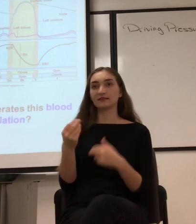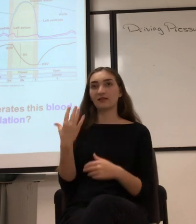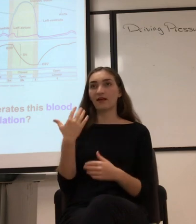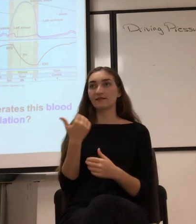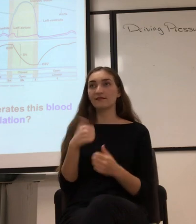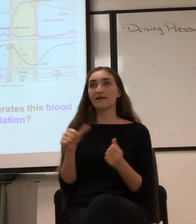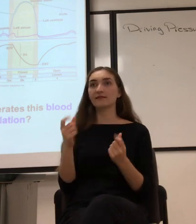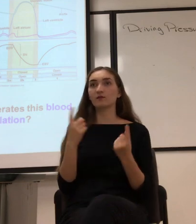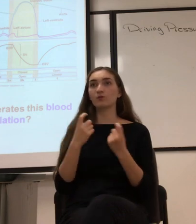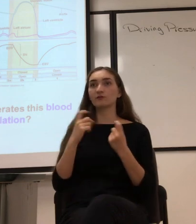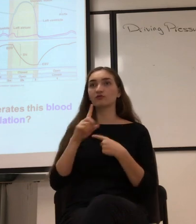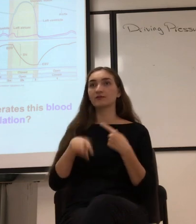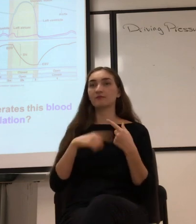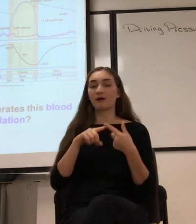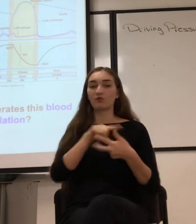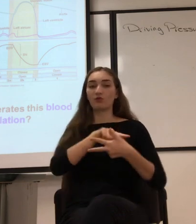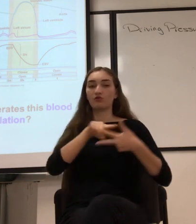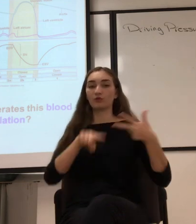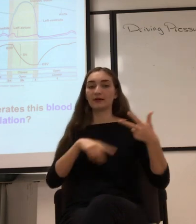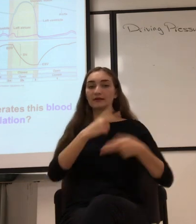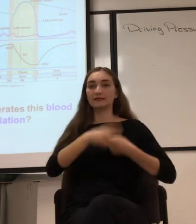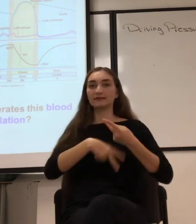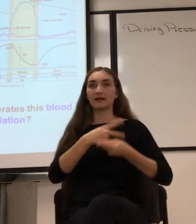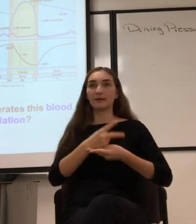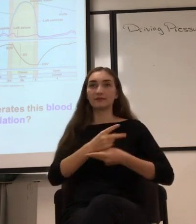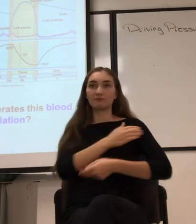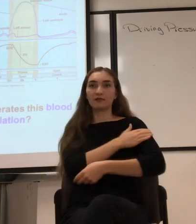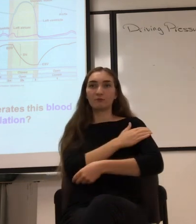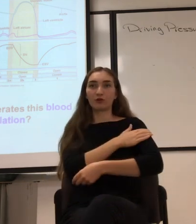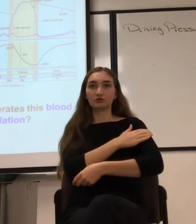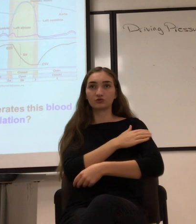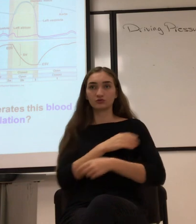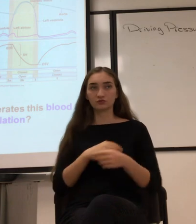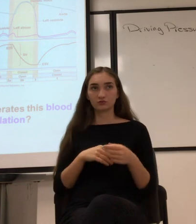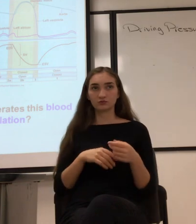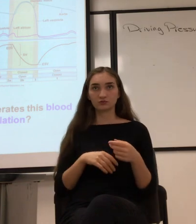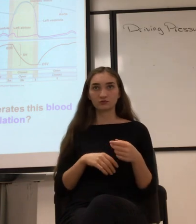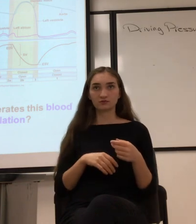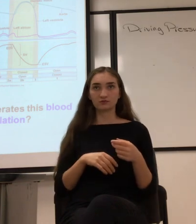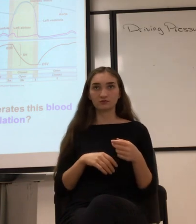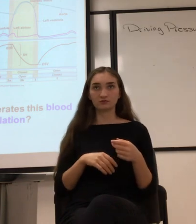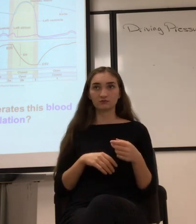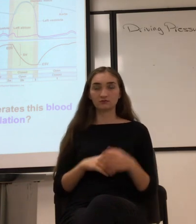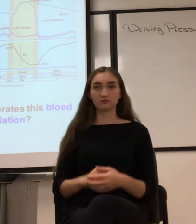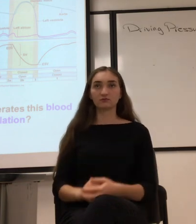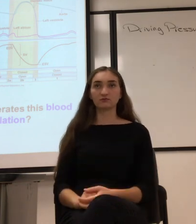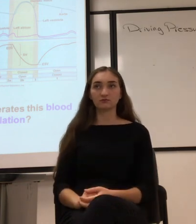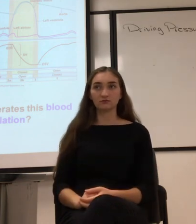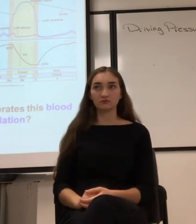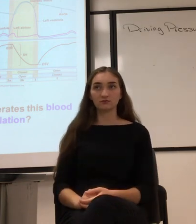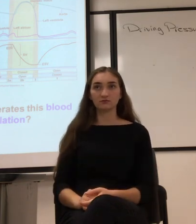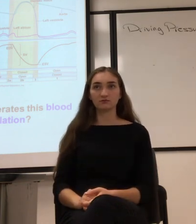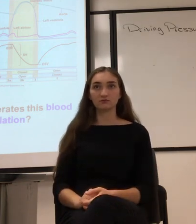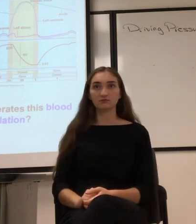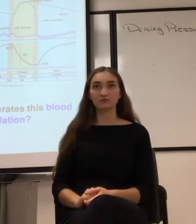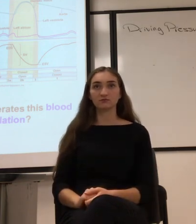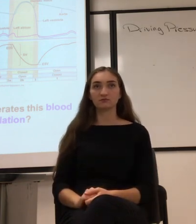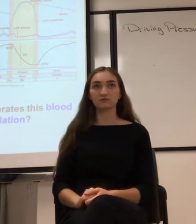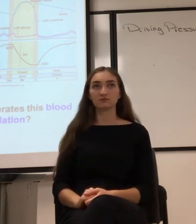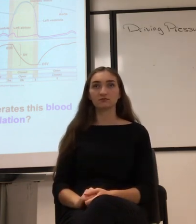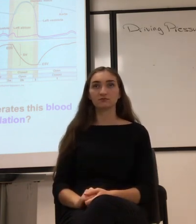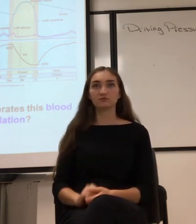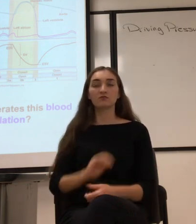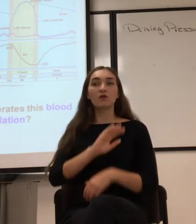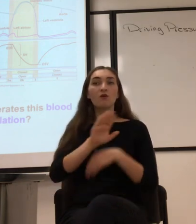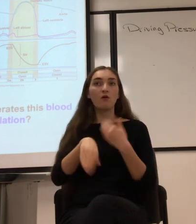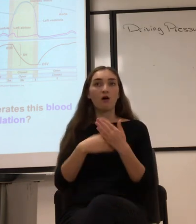three types of blood pressure? Hydrostatic, transmural, the striving pressure. They're all important for different